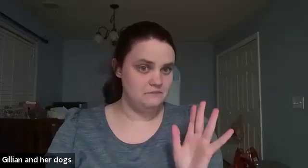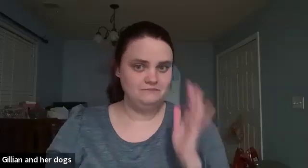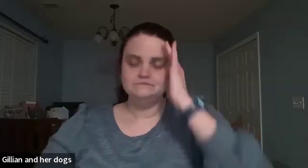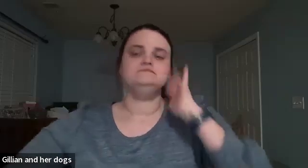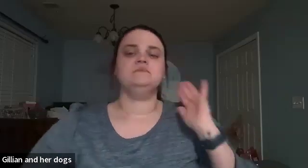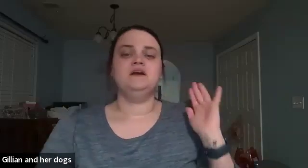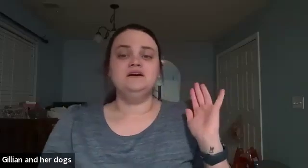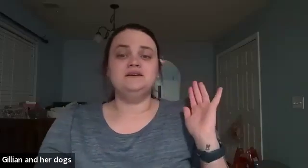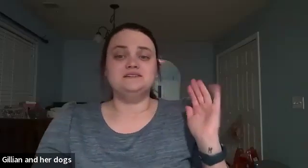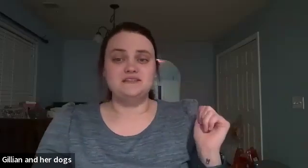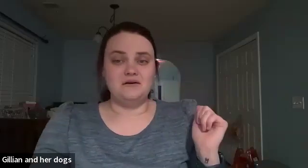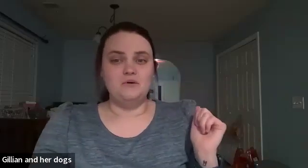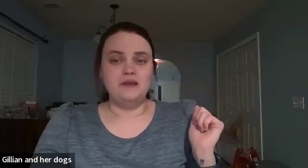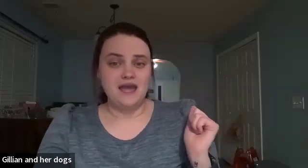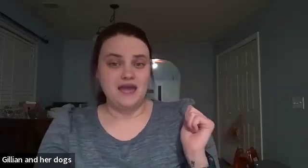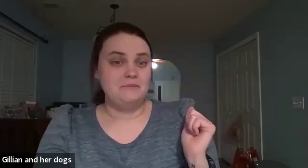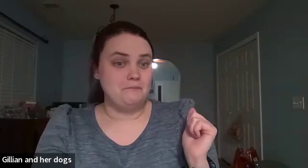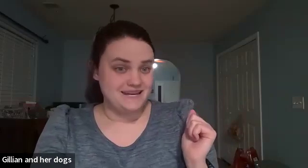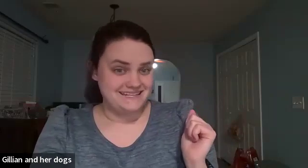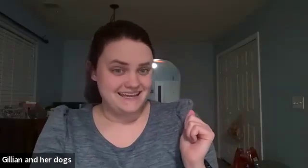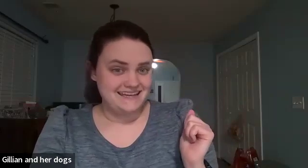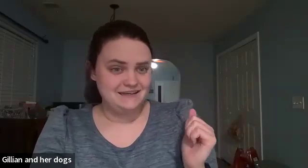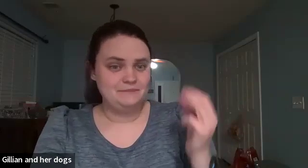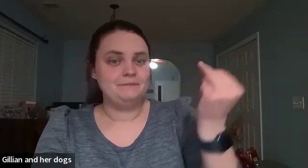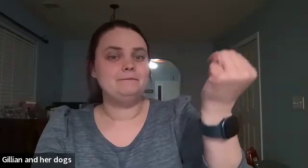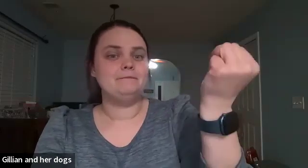Okay. So we had Monday,